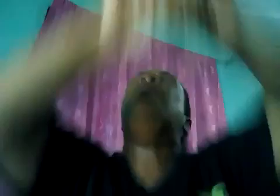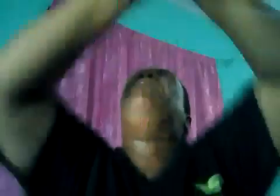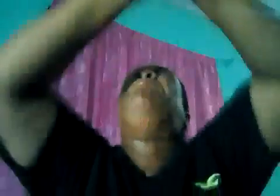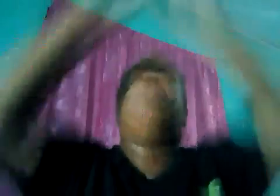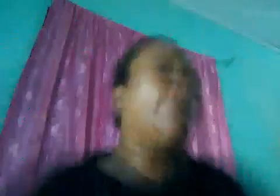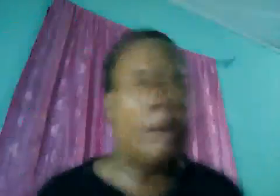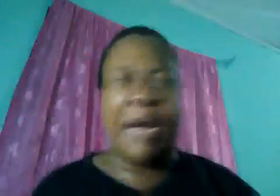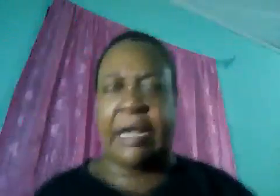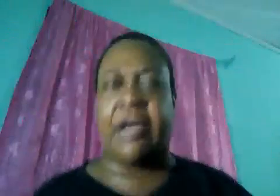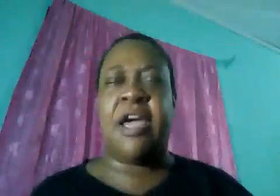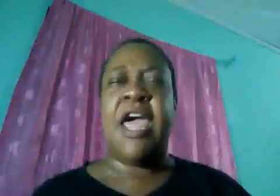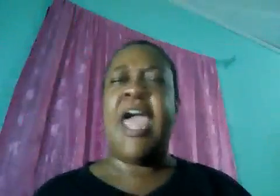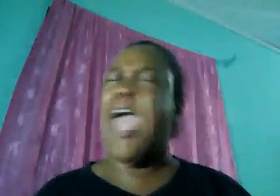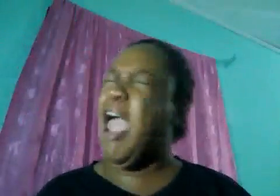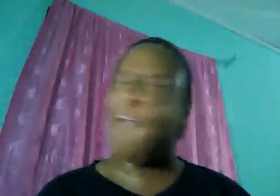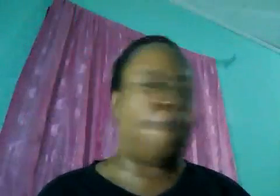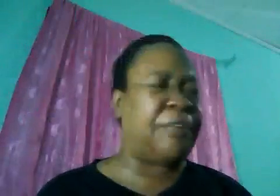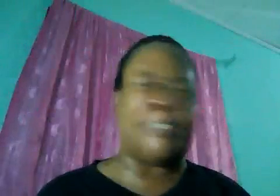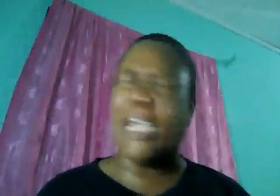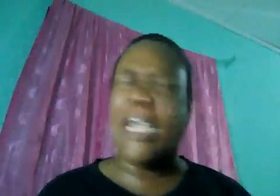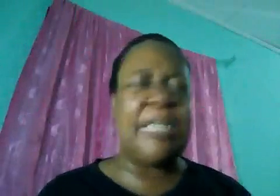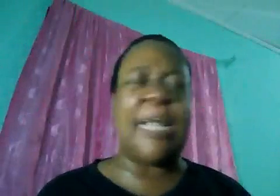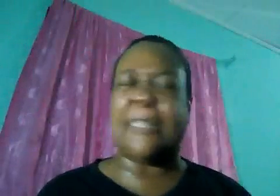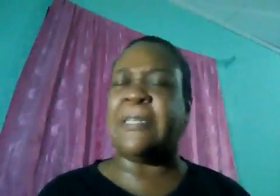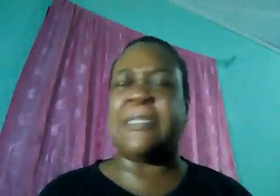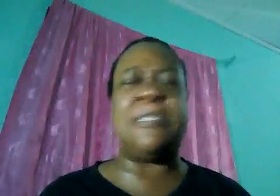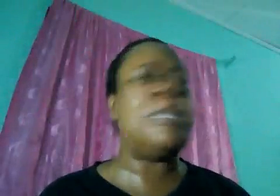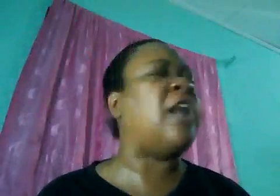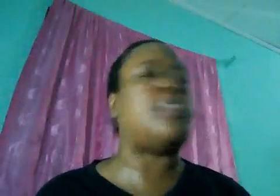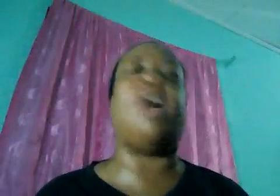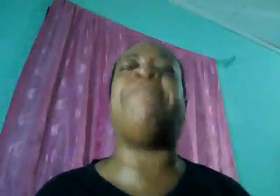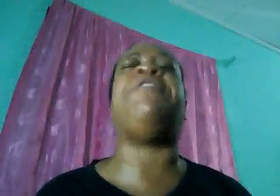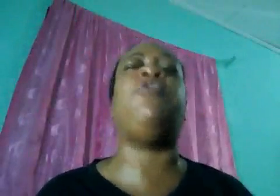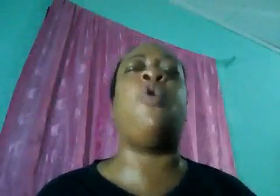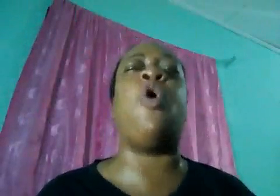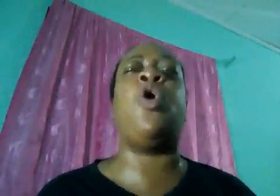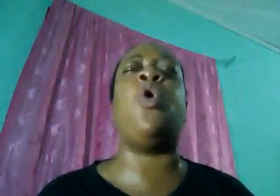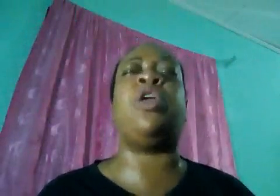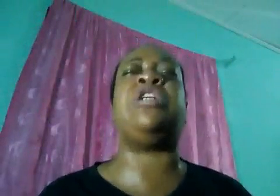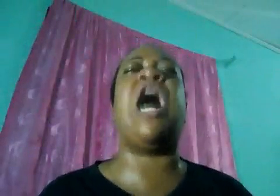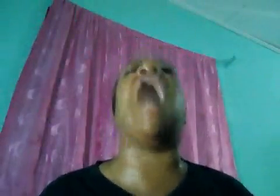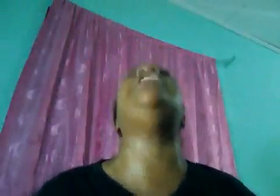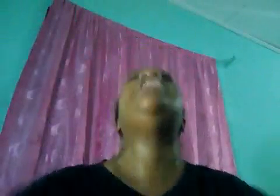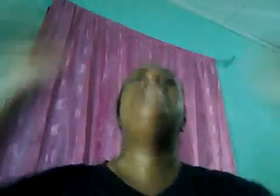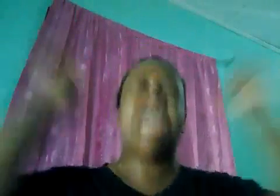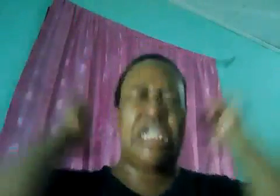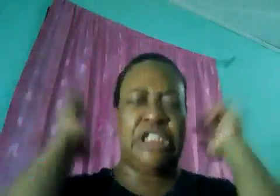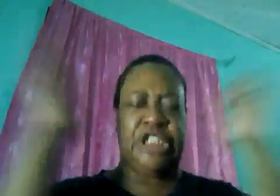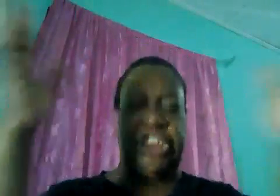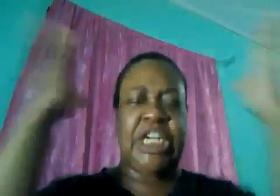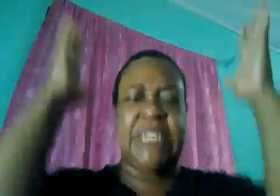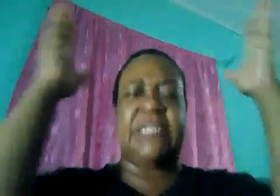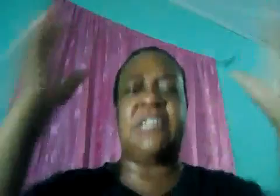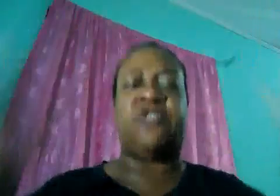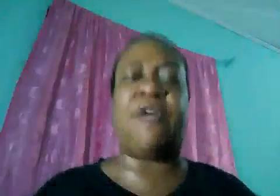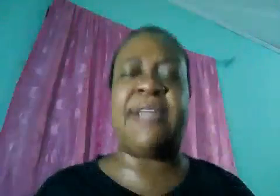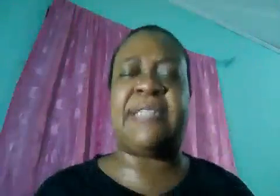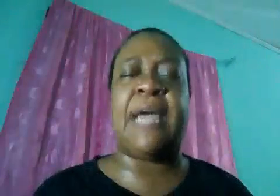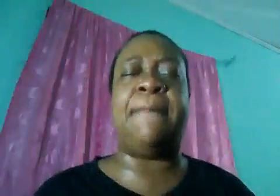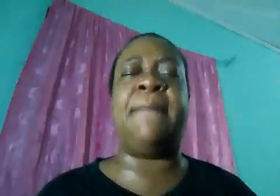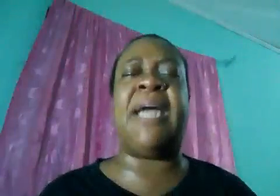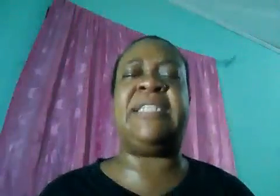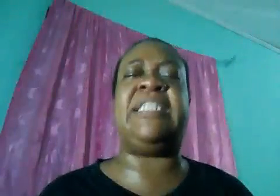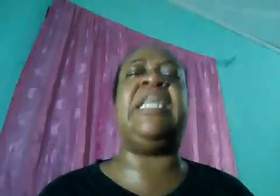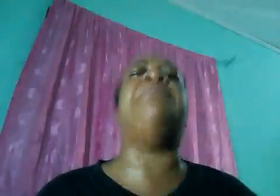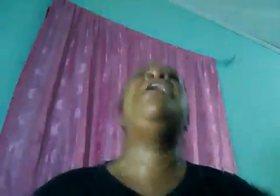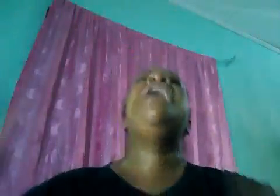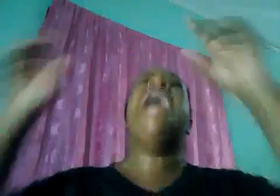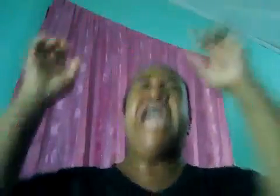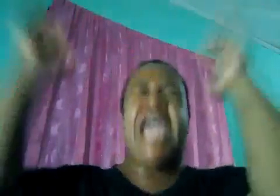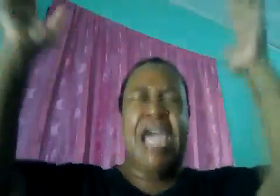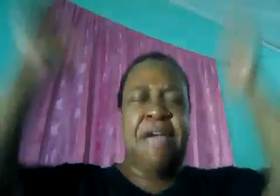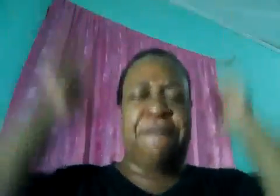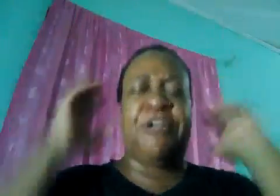break everything that is not of you, oh Lord God, in Jesus Christ's almighty name. Every evil